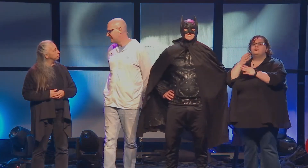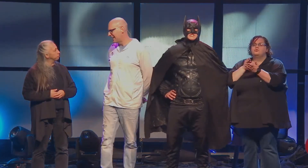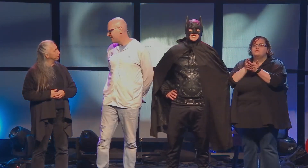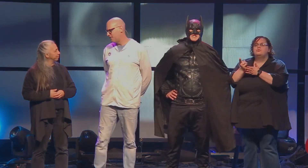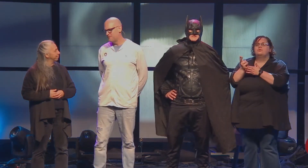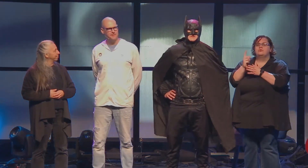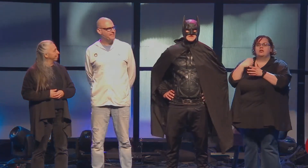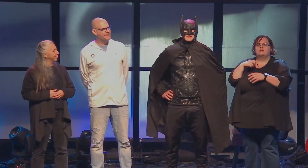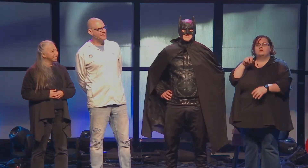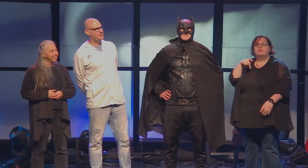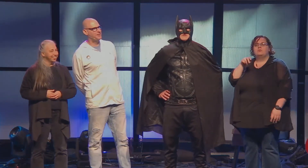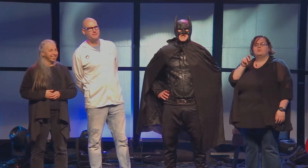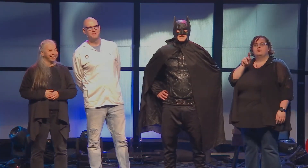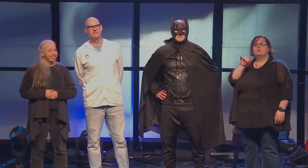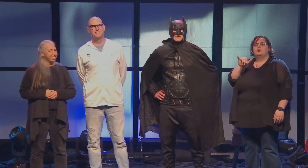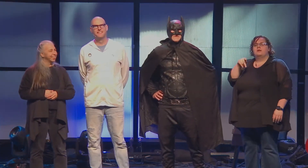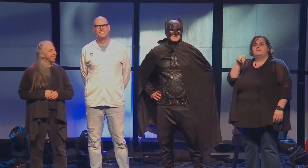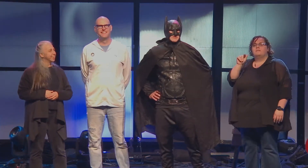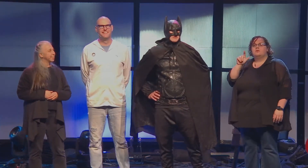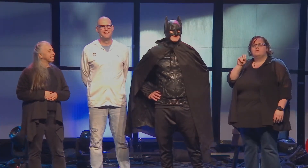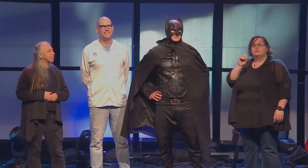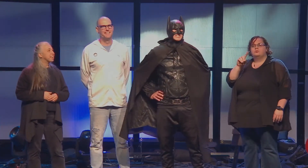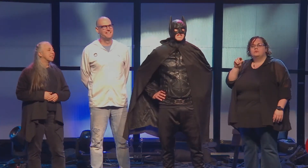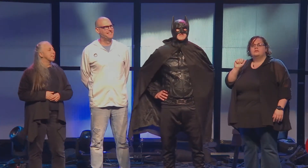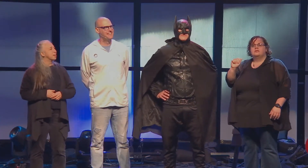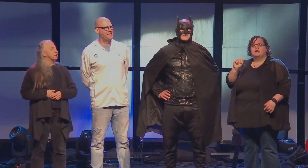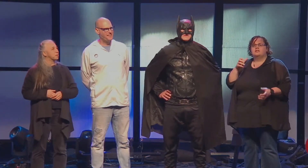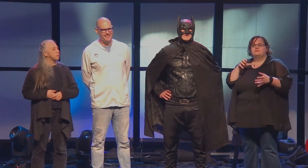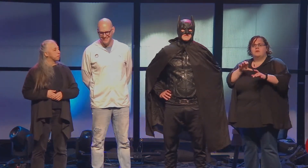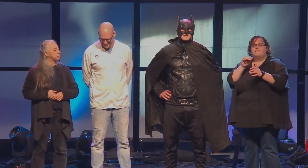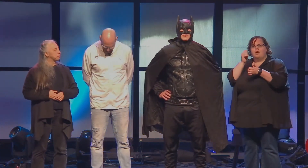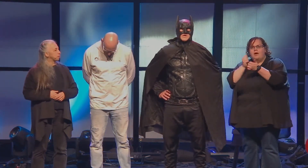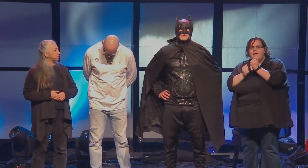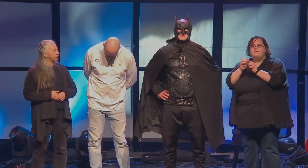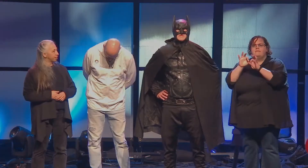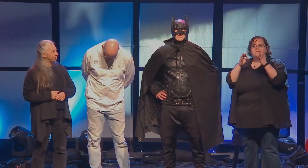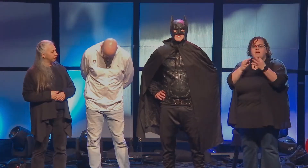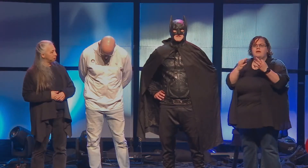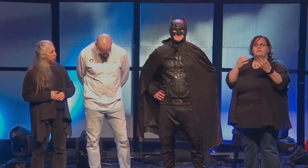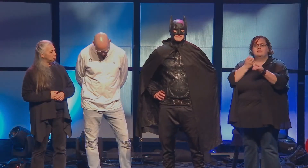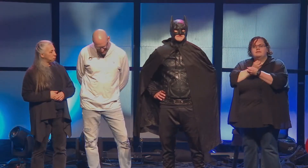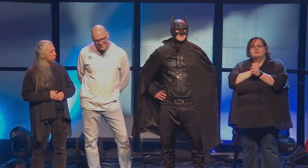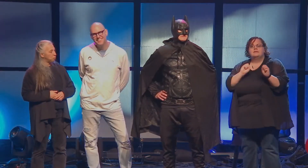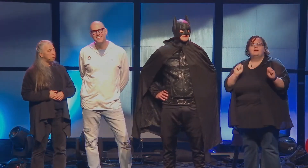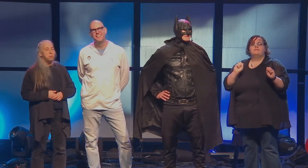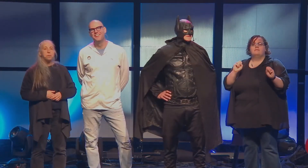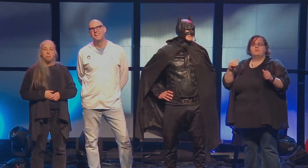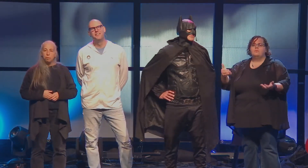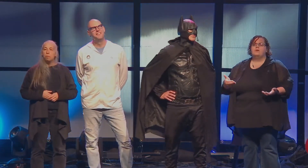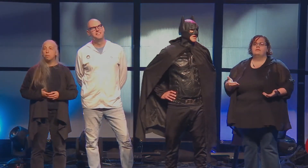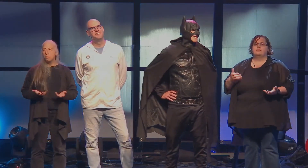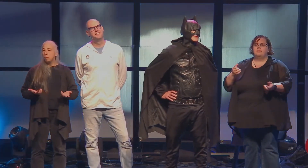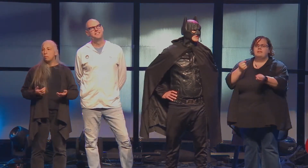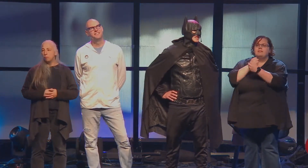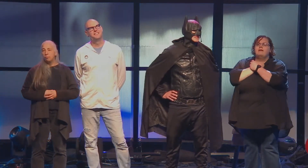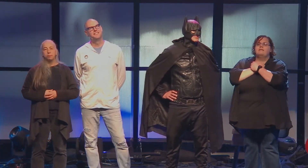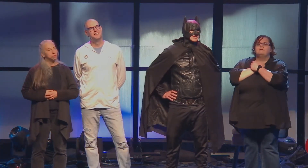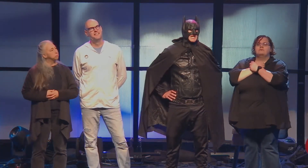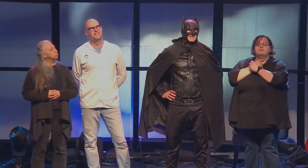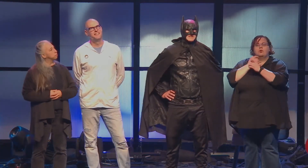Palooza is a chance for every family to feel safe, welcomed, and loved.